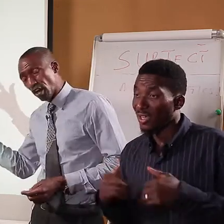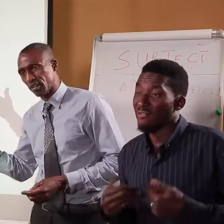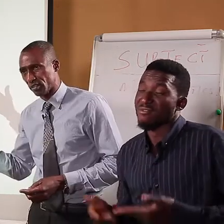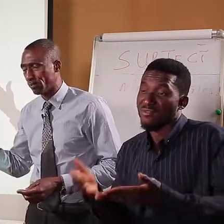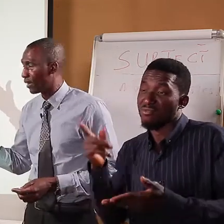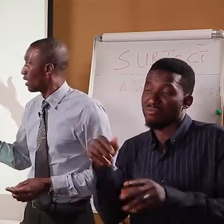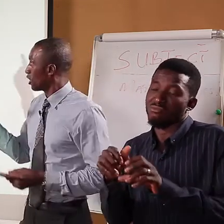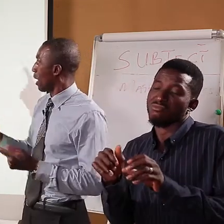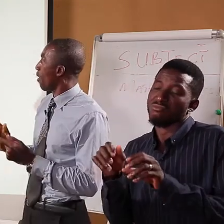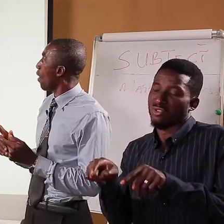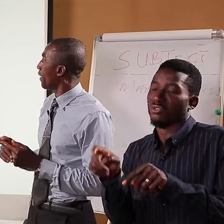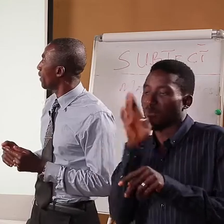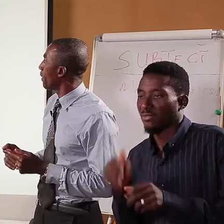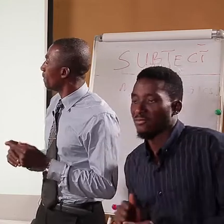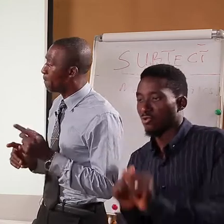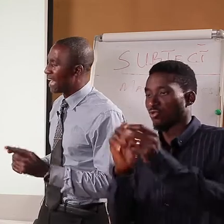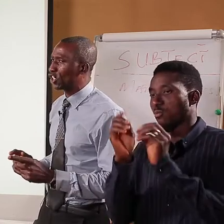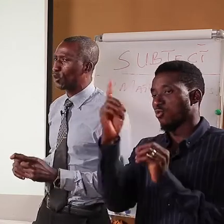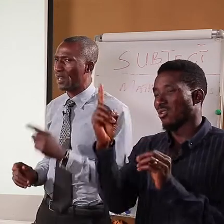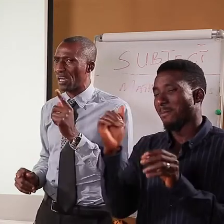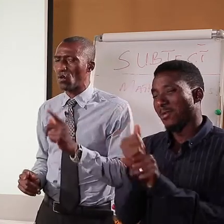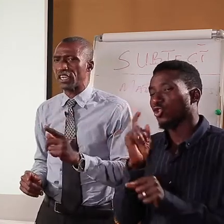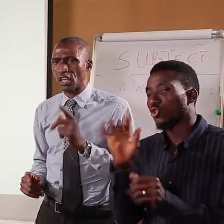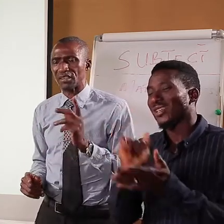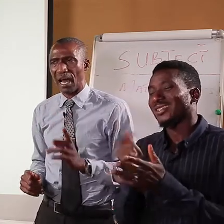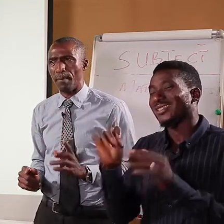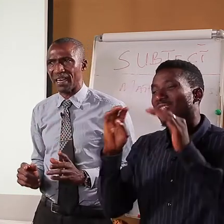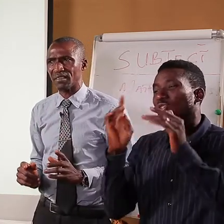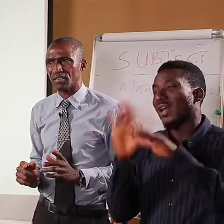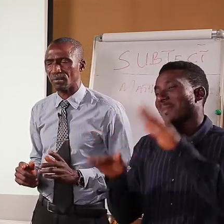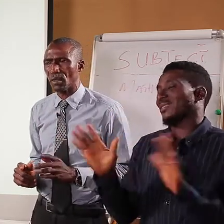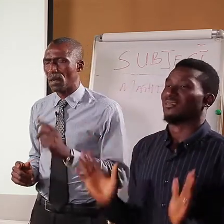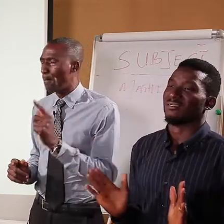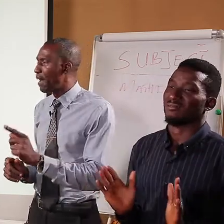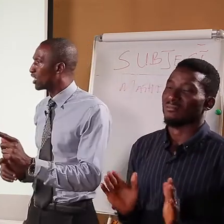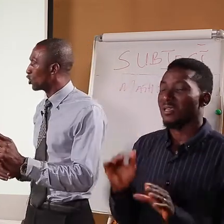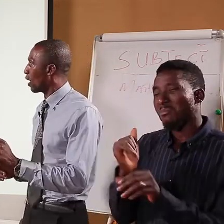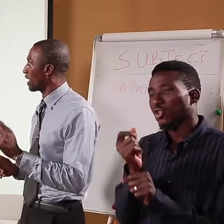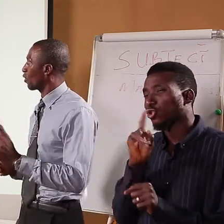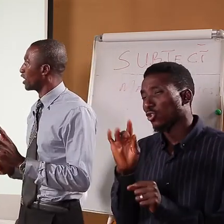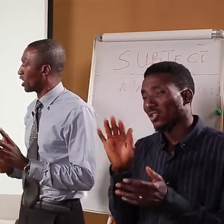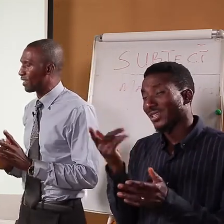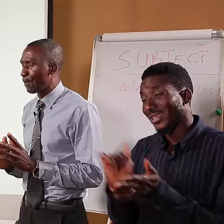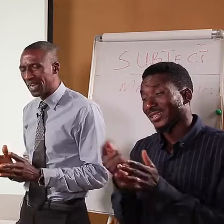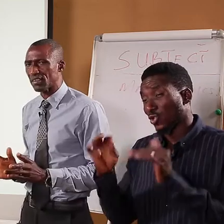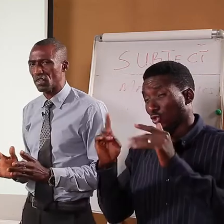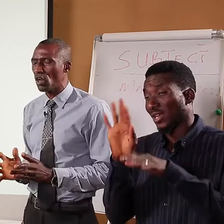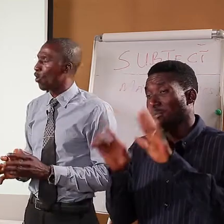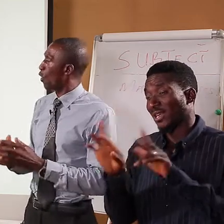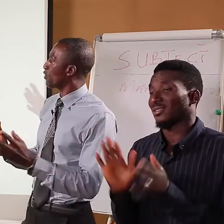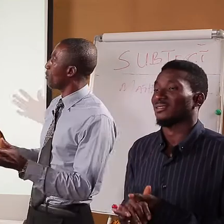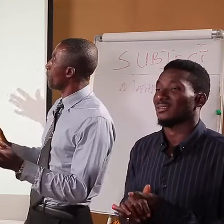must be followed. Number one, make sure the equations are balanced. Make sure the equations are